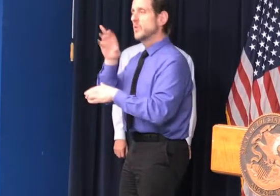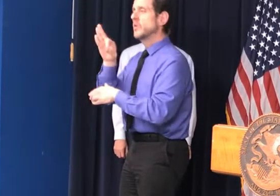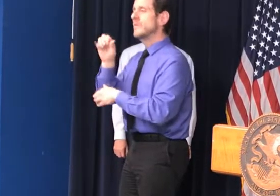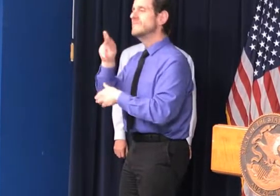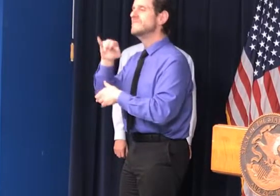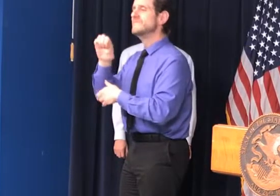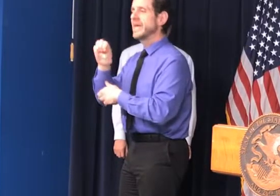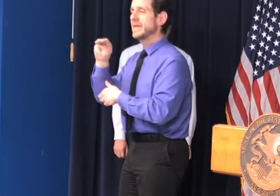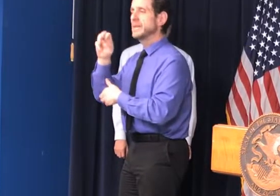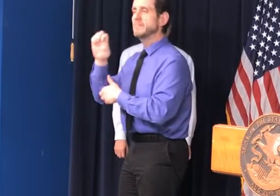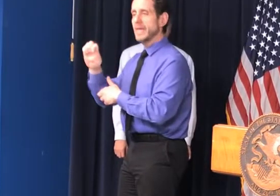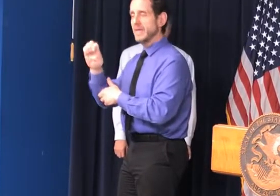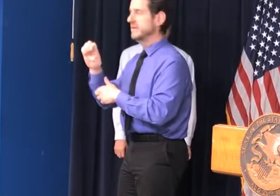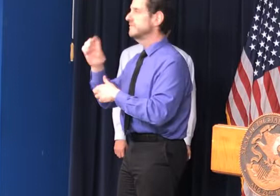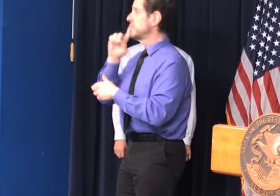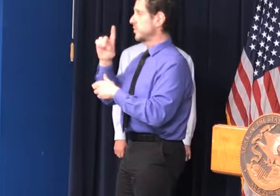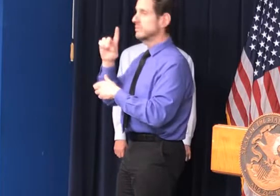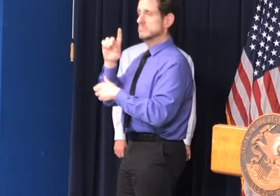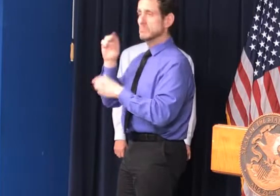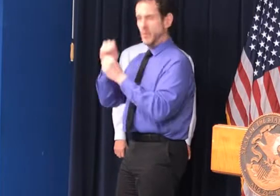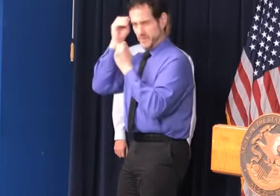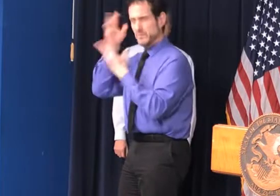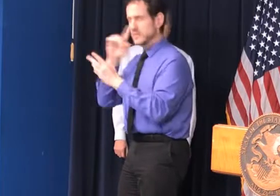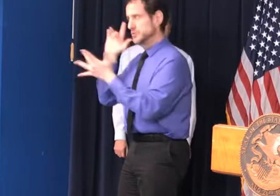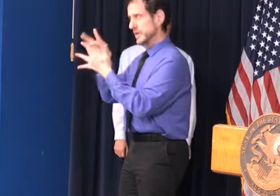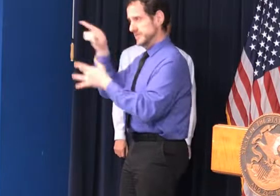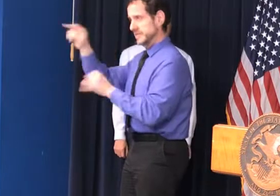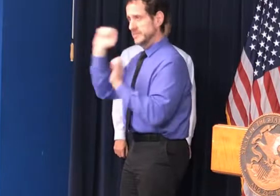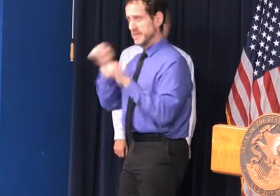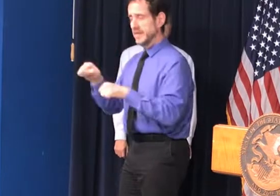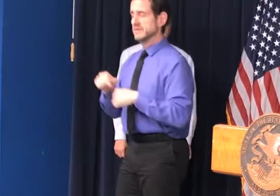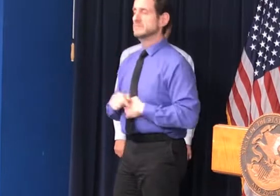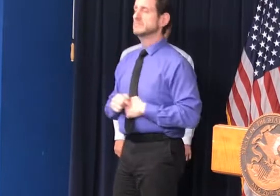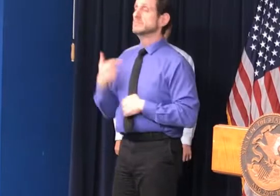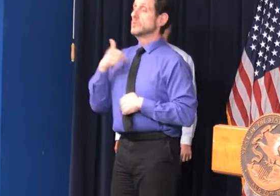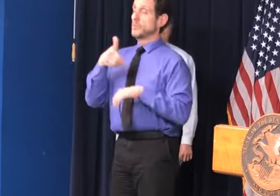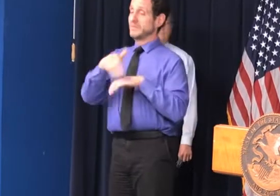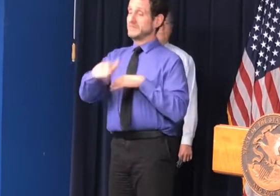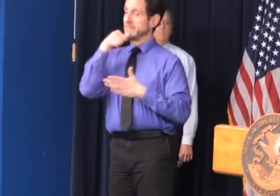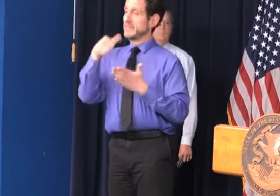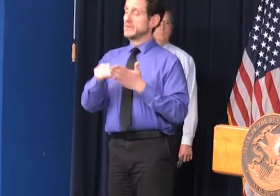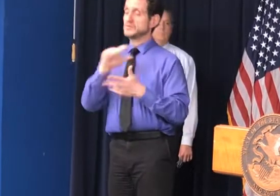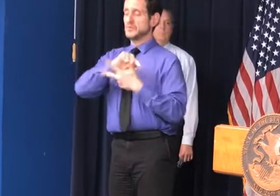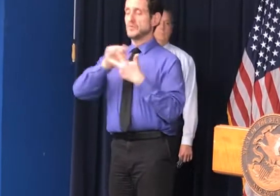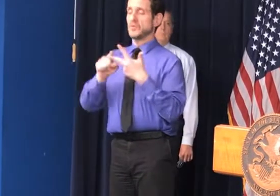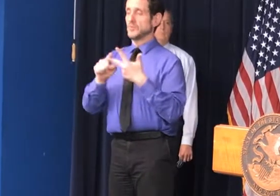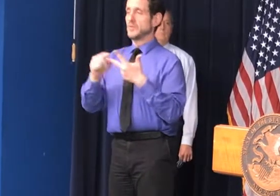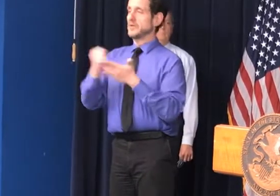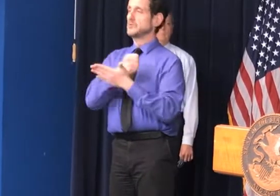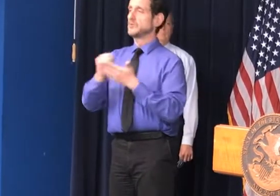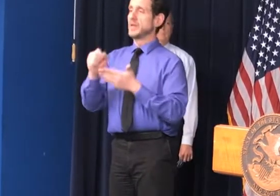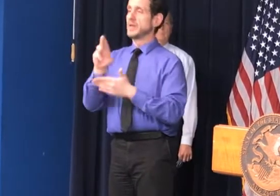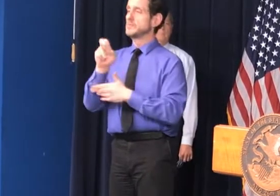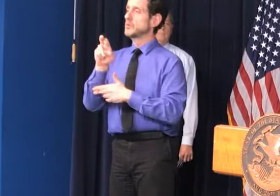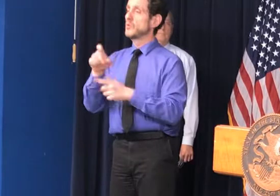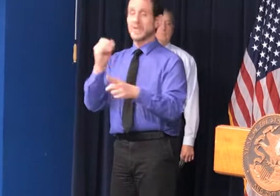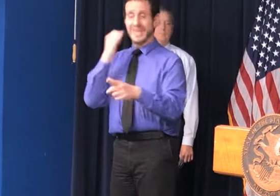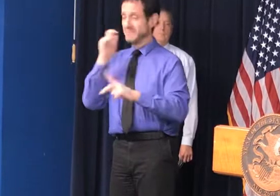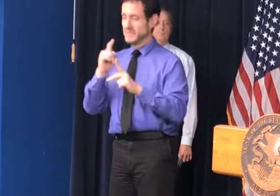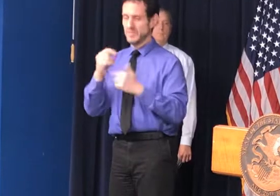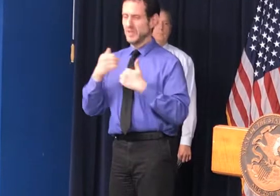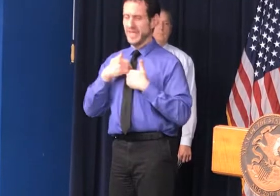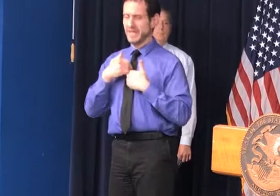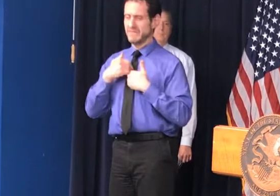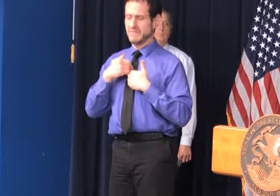information. On a similar note, we've sent letters to the three national credit bureaus asking them not to punish people's